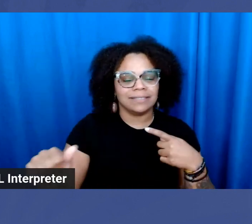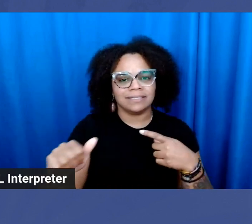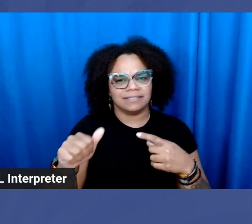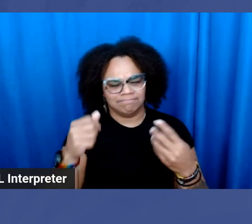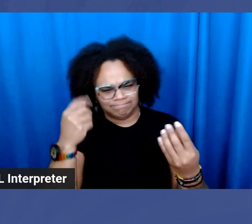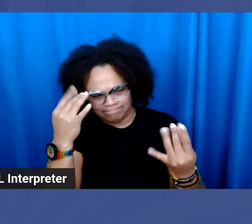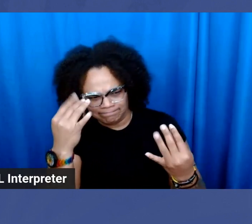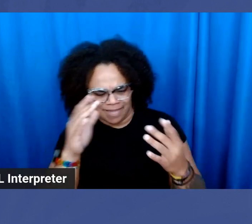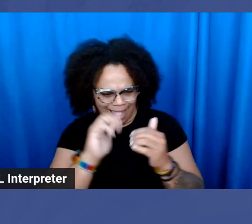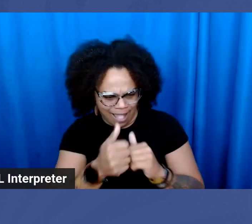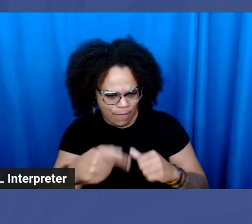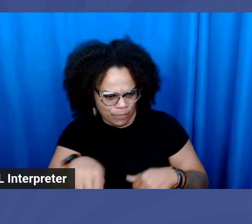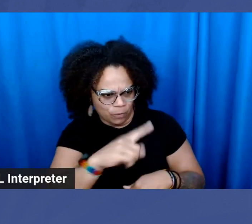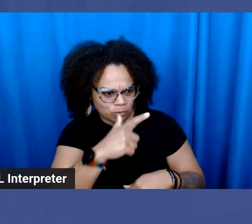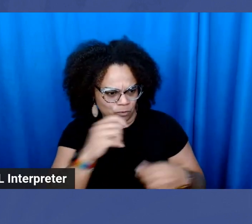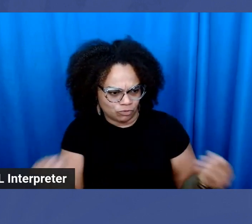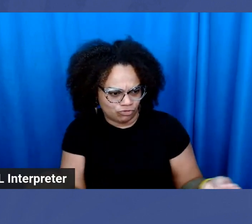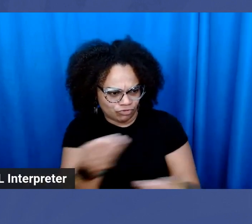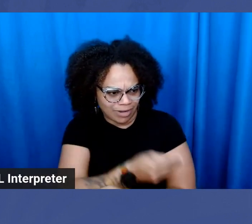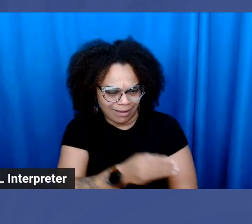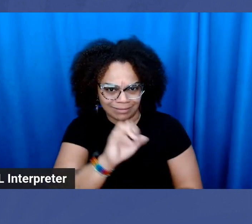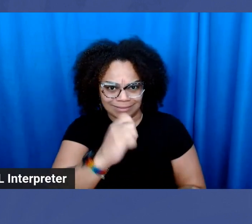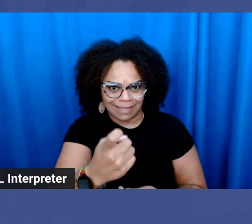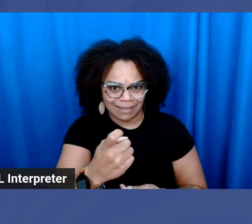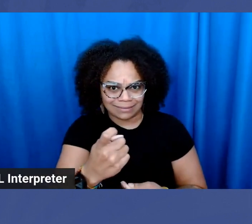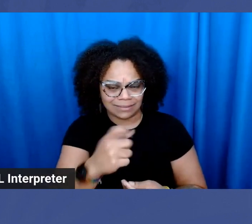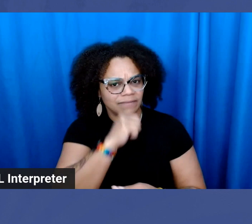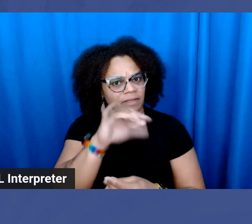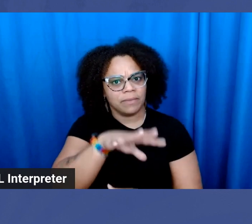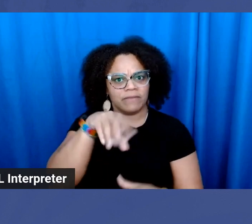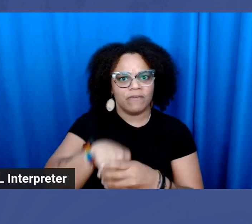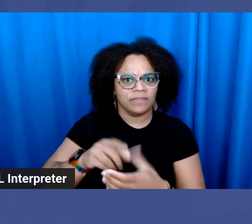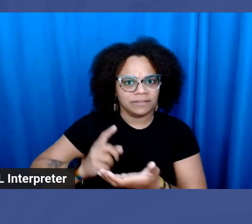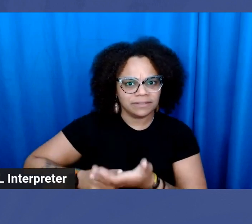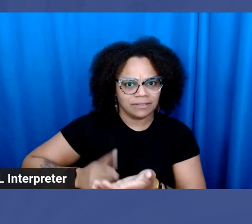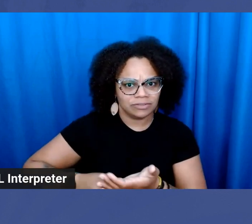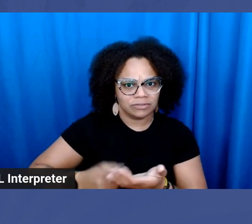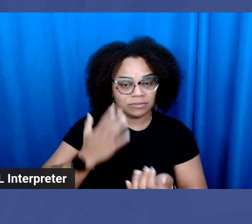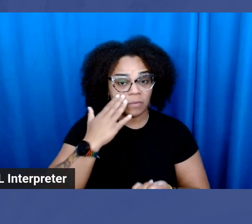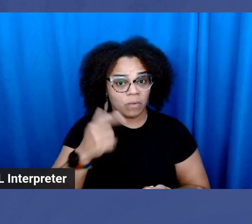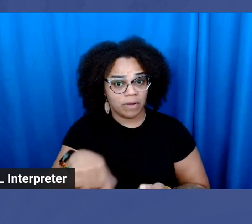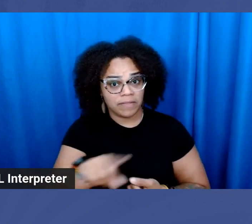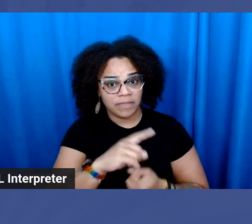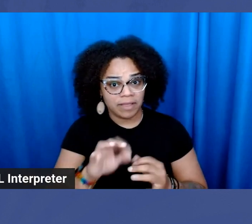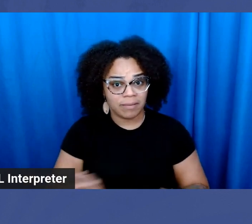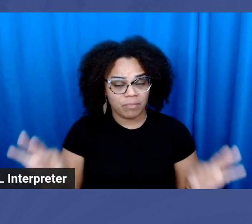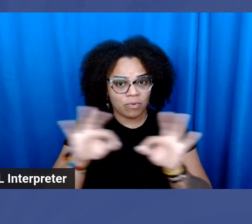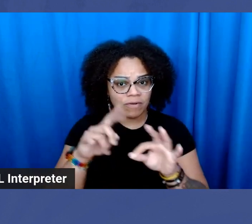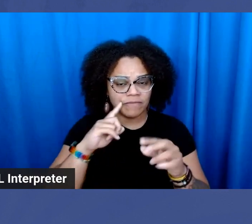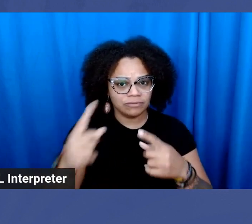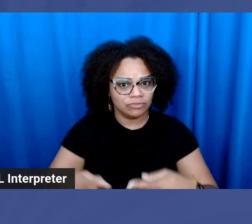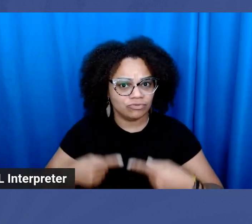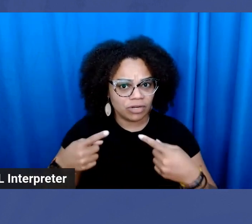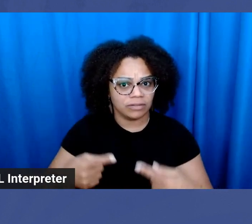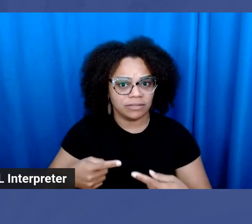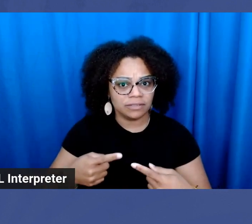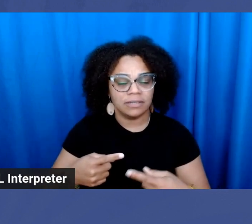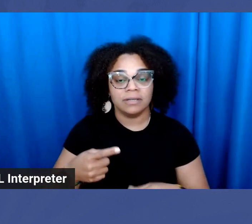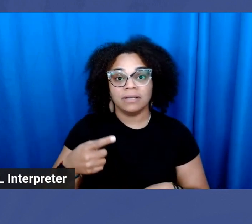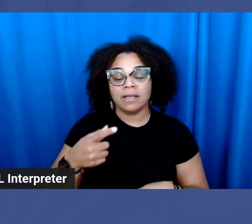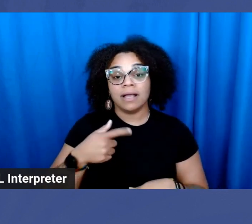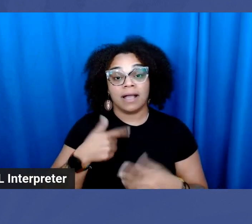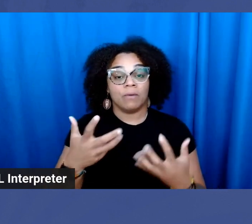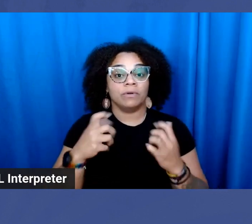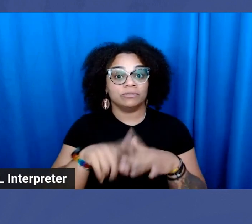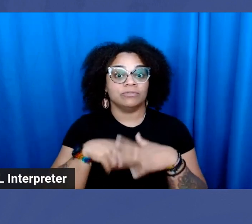who trade sex been left out of leftist discourse? Why are they so important to a liberatory struggle? I seek to start